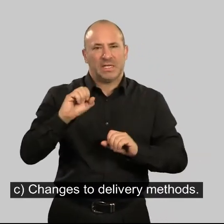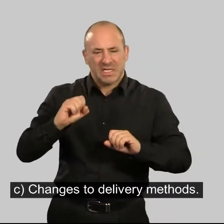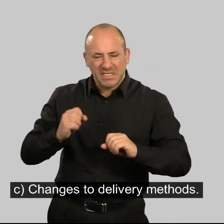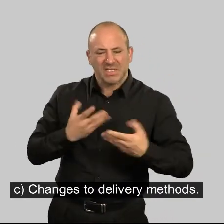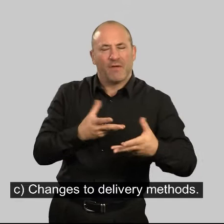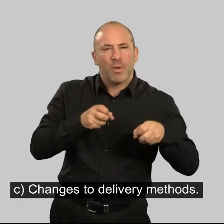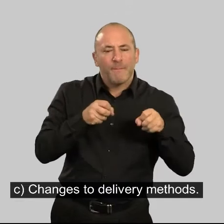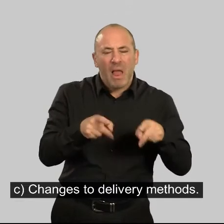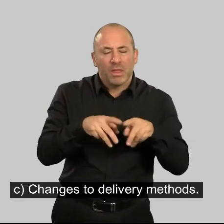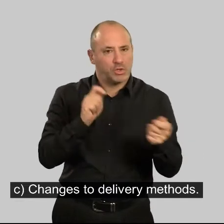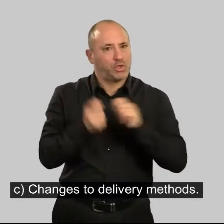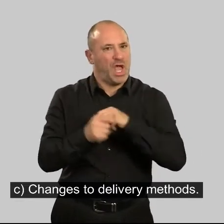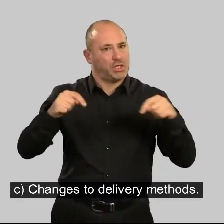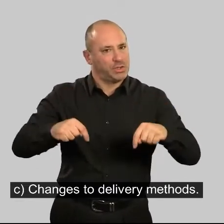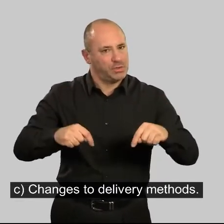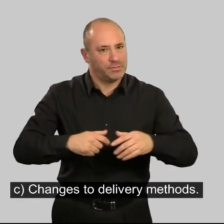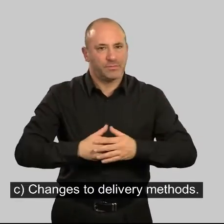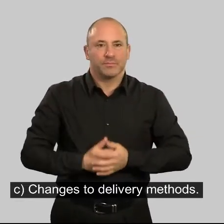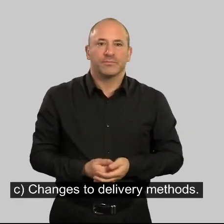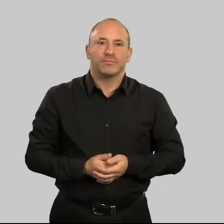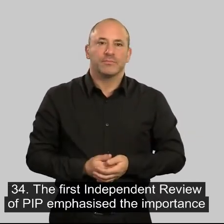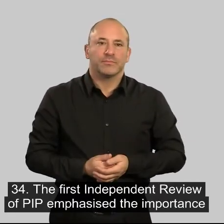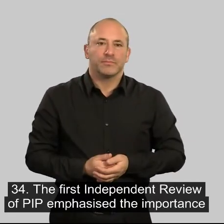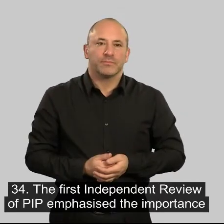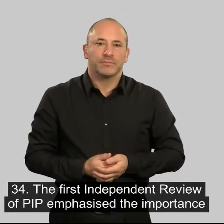C. Changes to delivery methods.